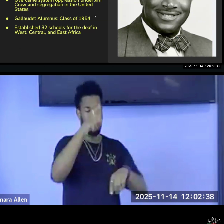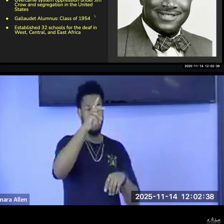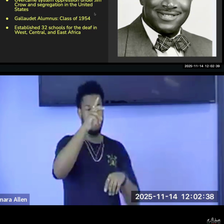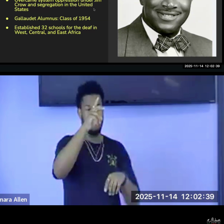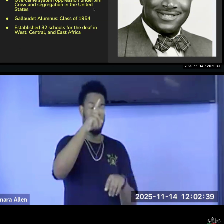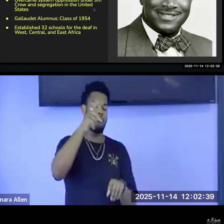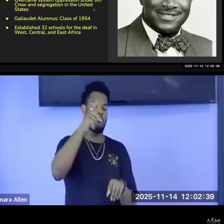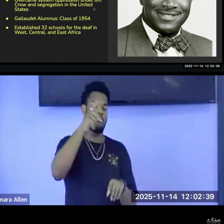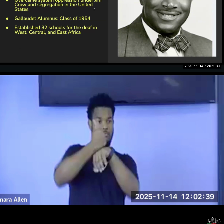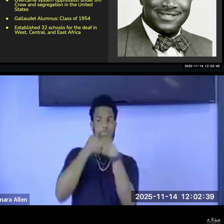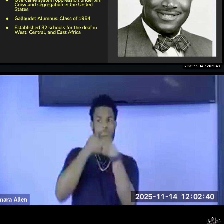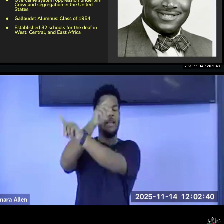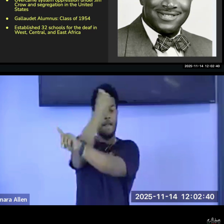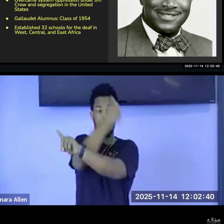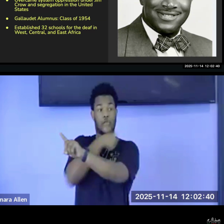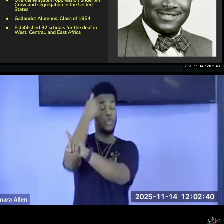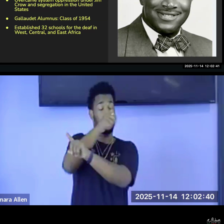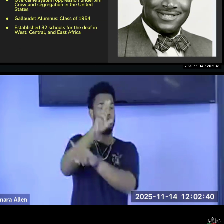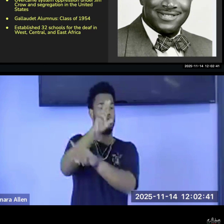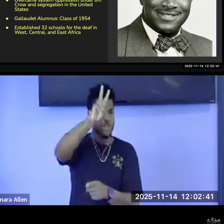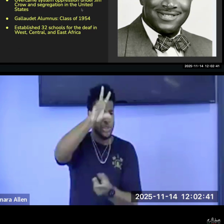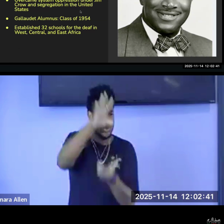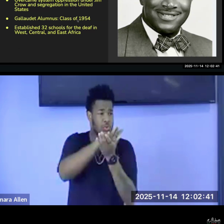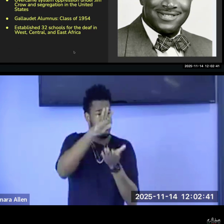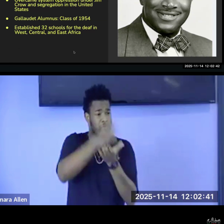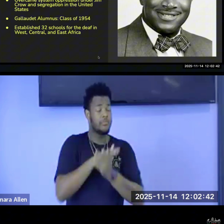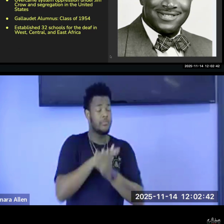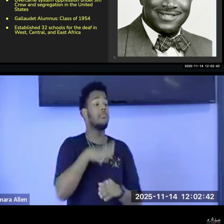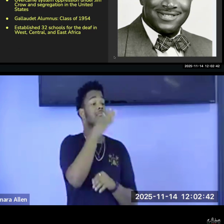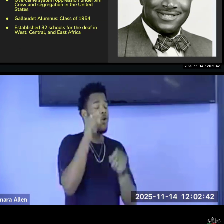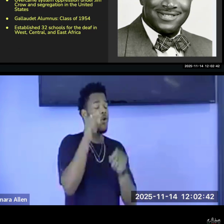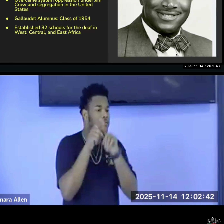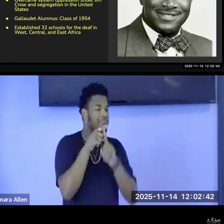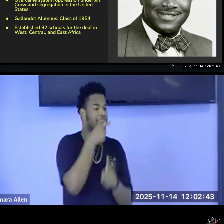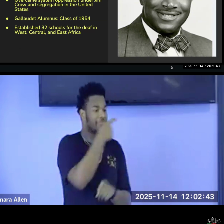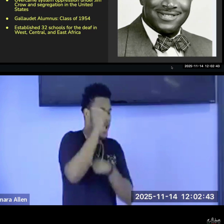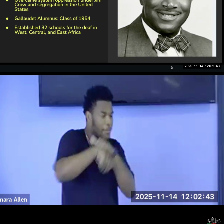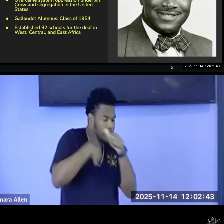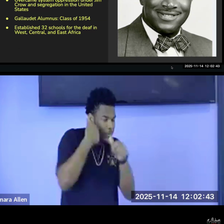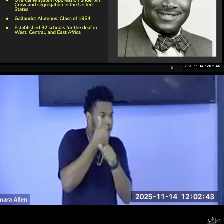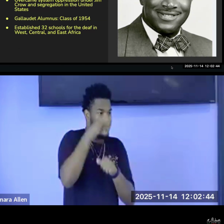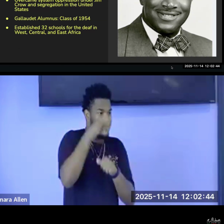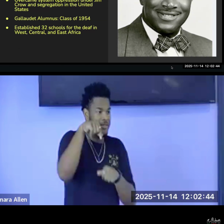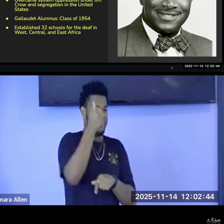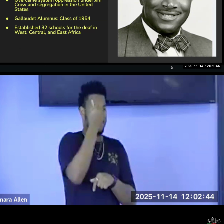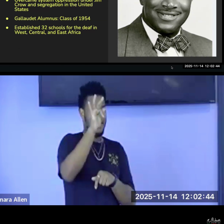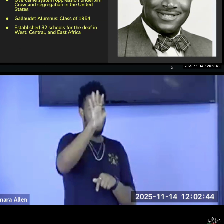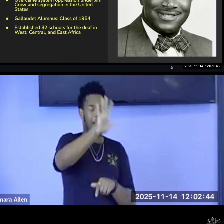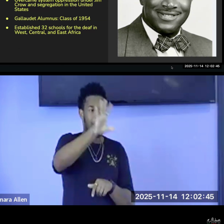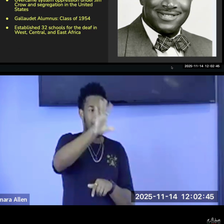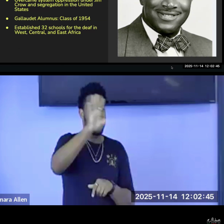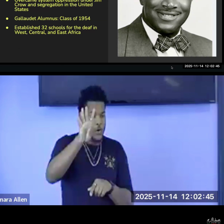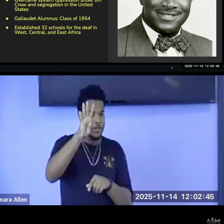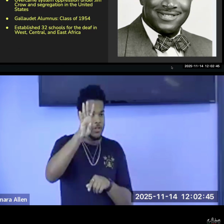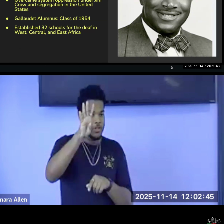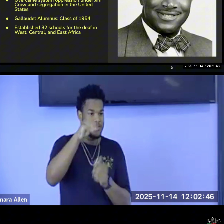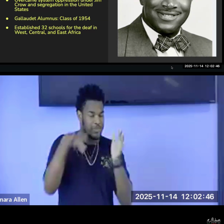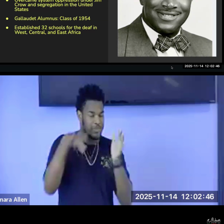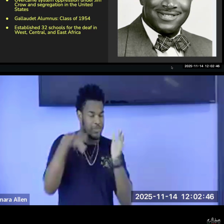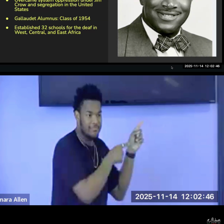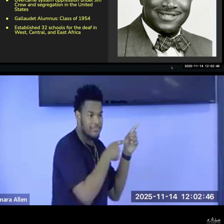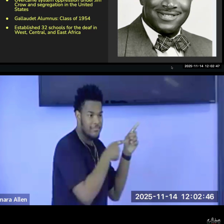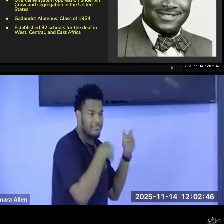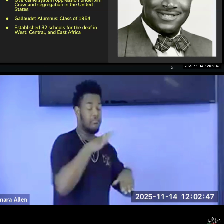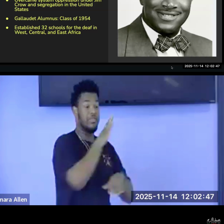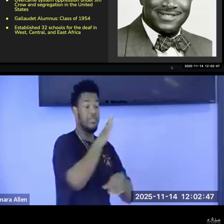a pioneer within Black deaf education. He is the founding father of deaf education in Africa as